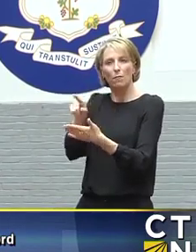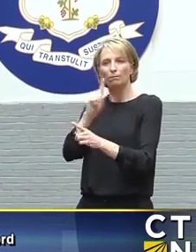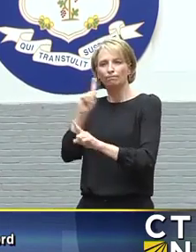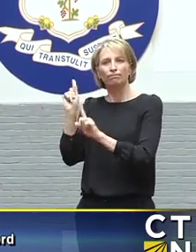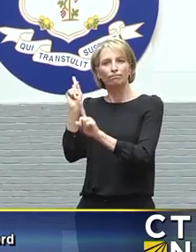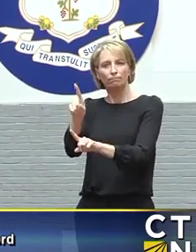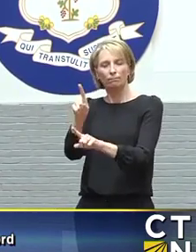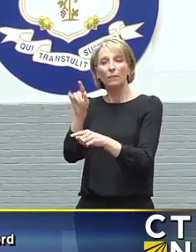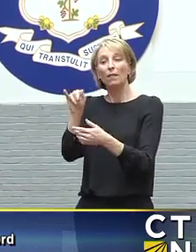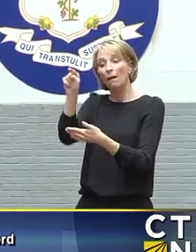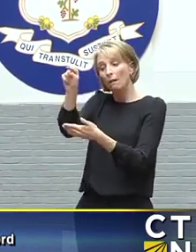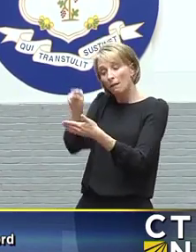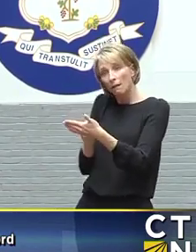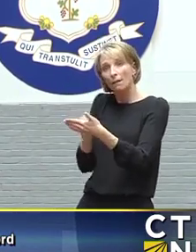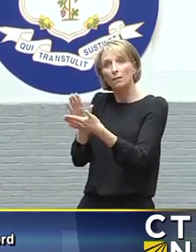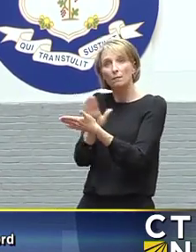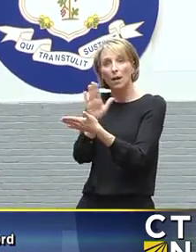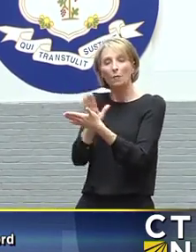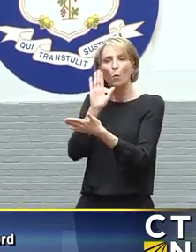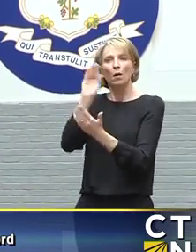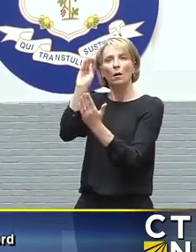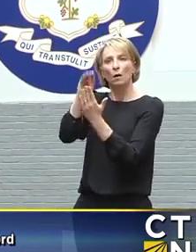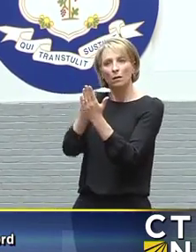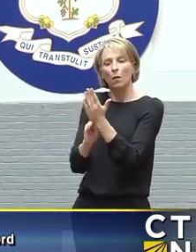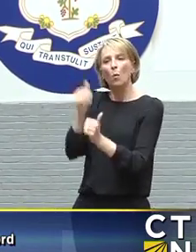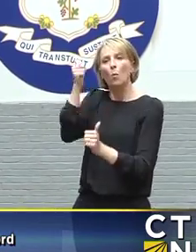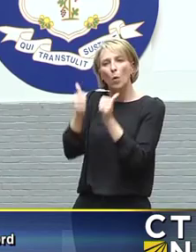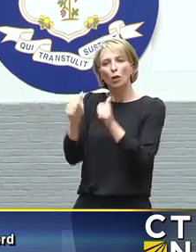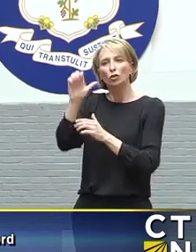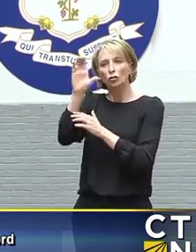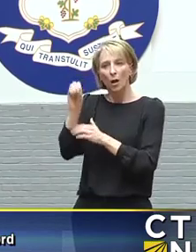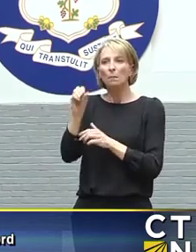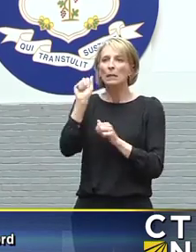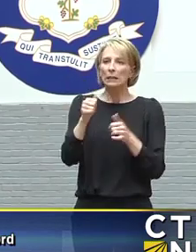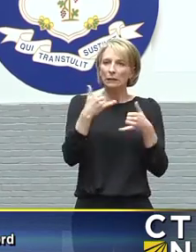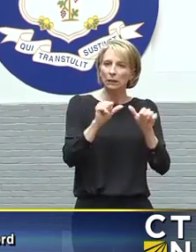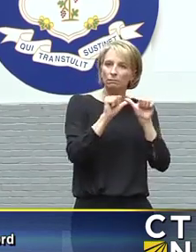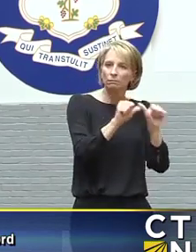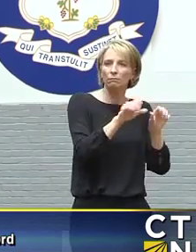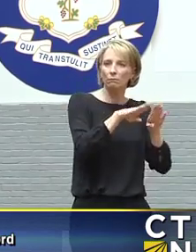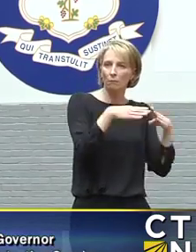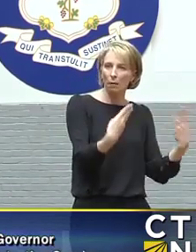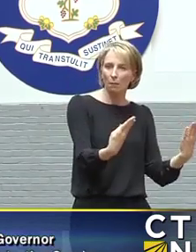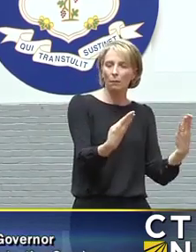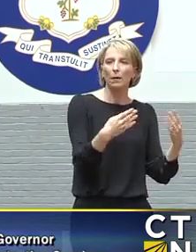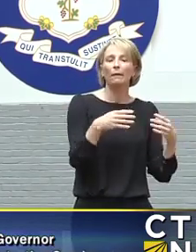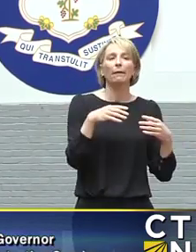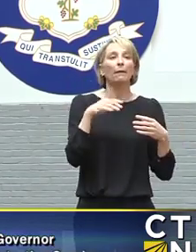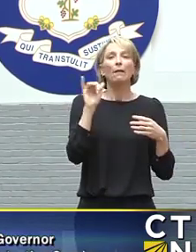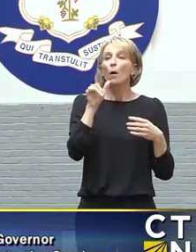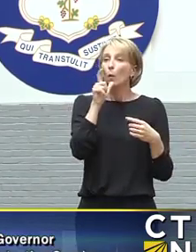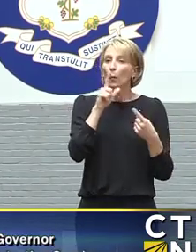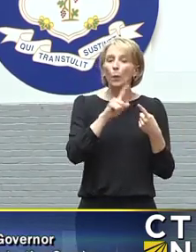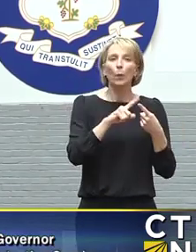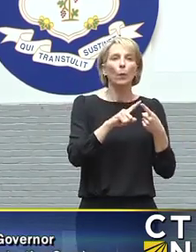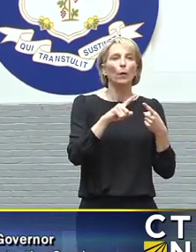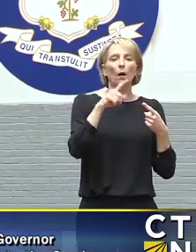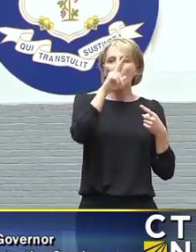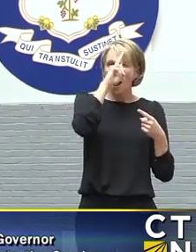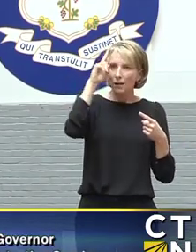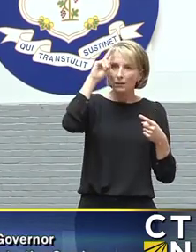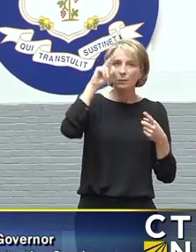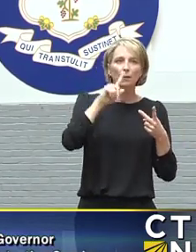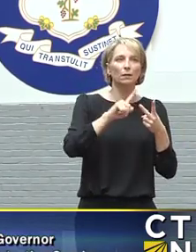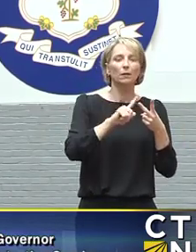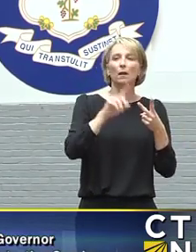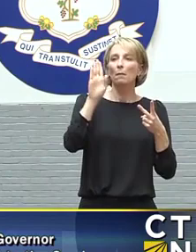set of critical industries which are exempted. A lot of the obvious stuff, healthcare, financial